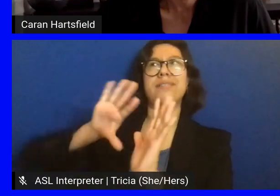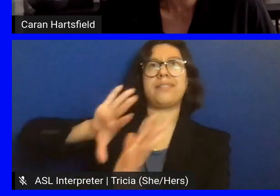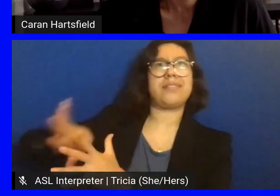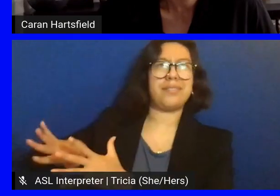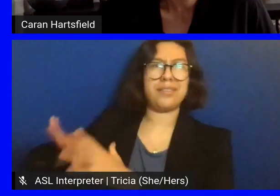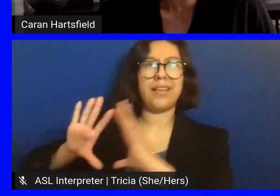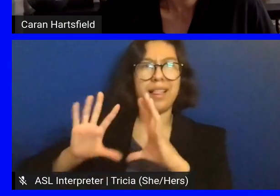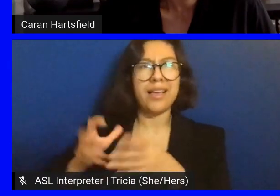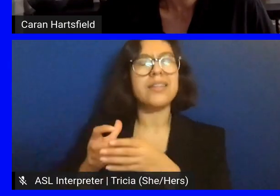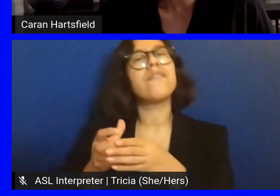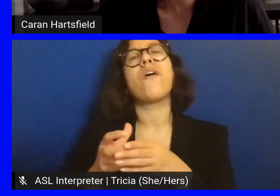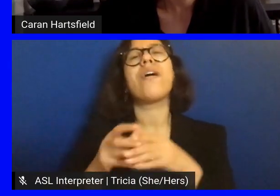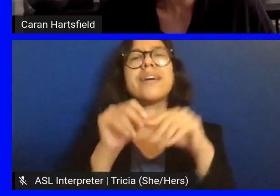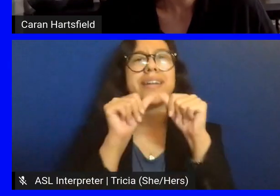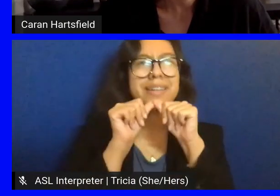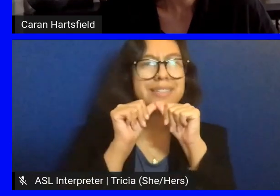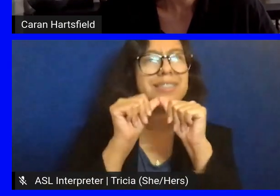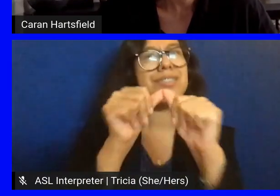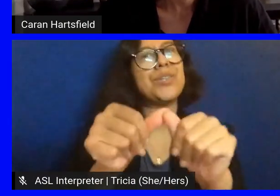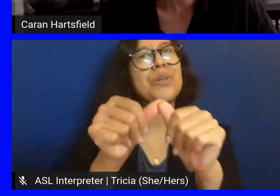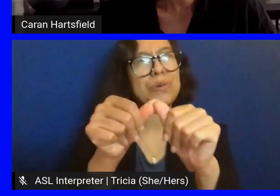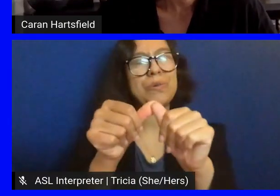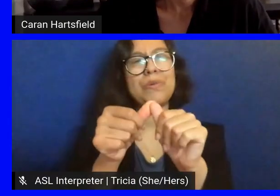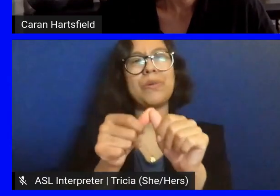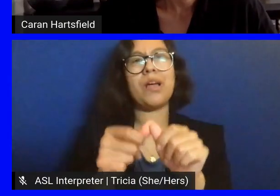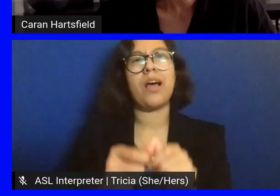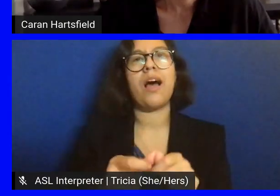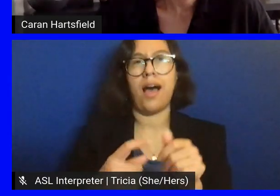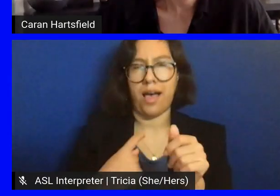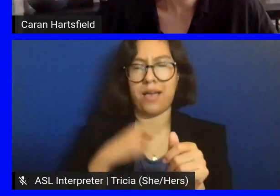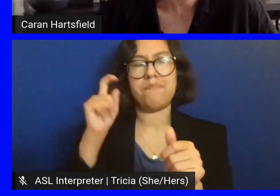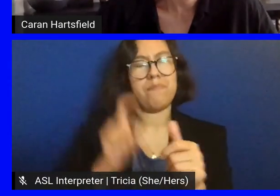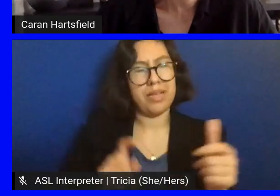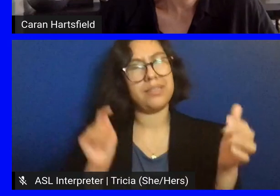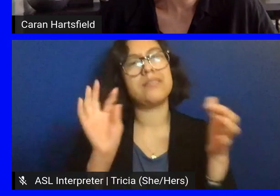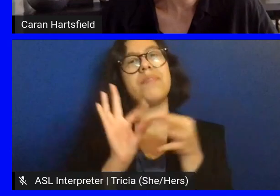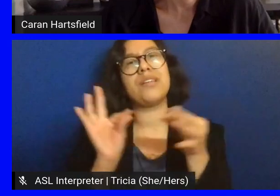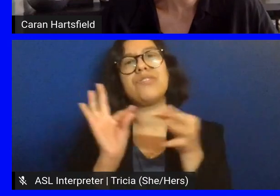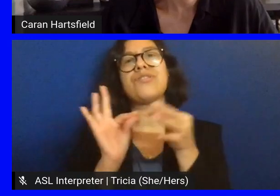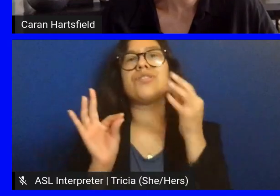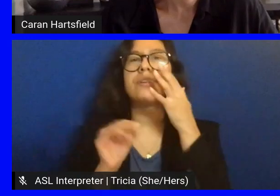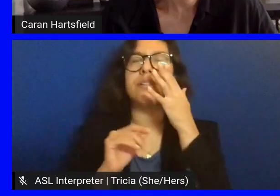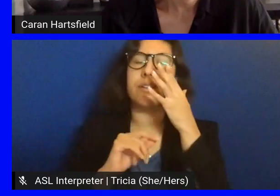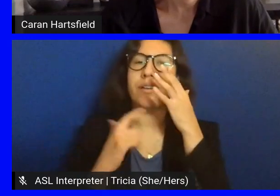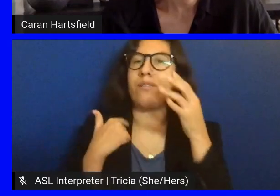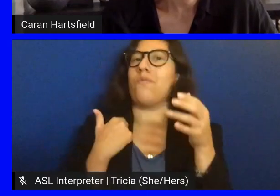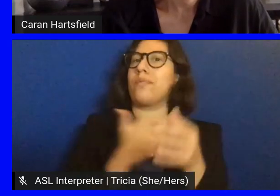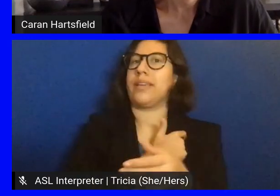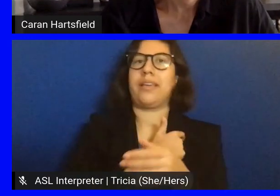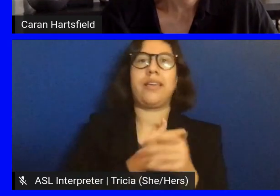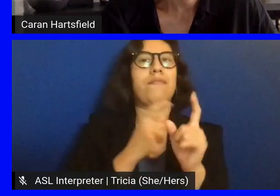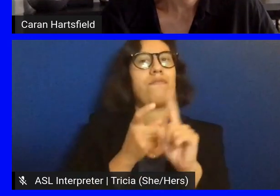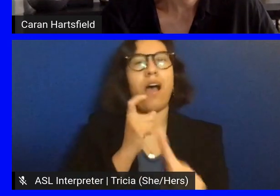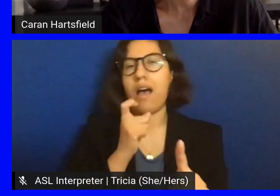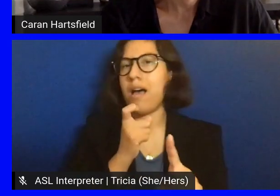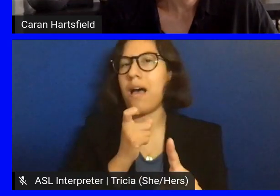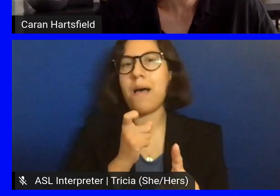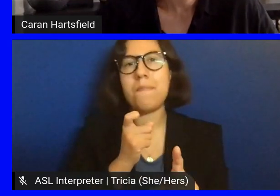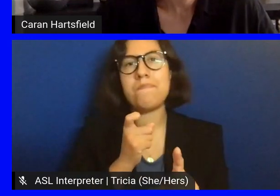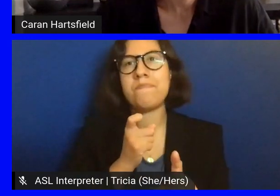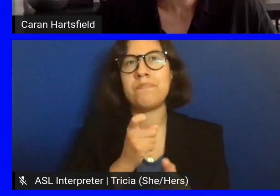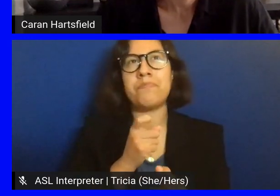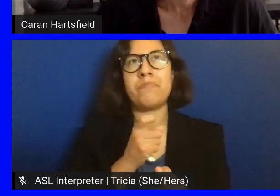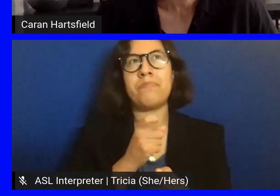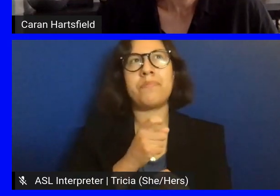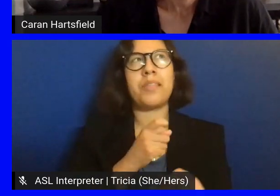collective or continuum, I mean, I definitely have to mention that we've gone from, let's say,